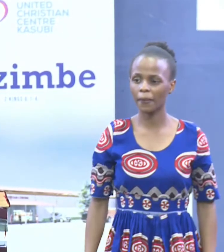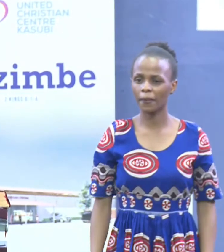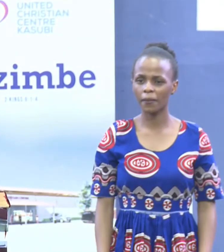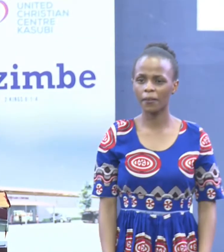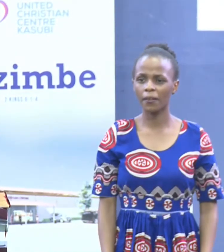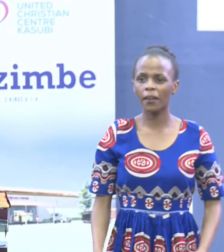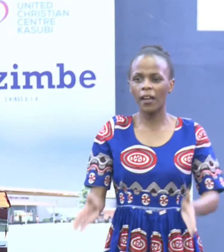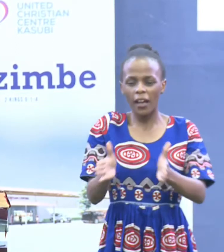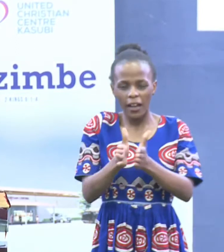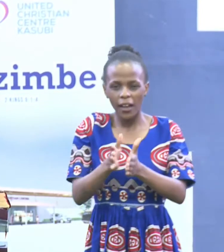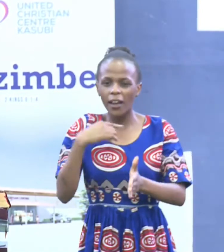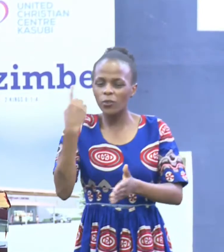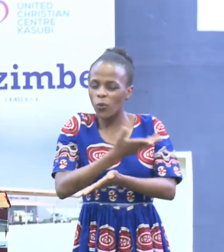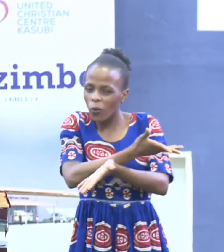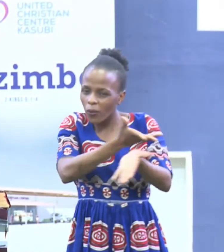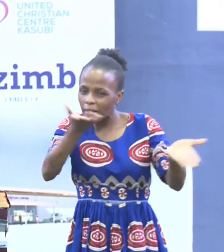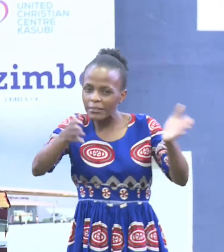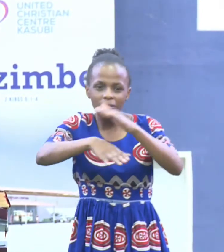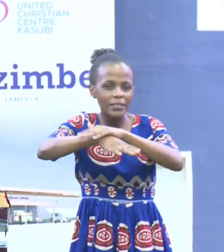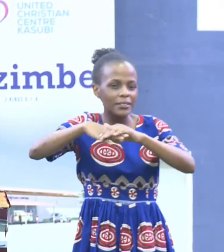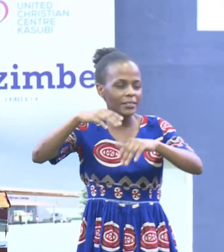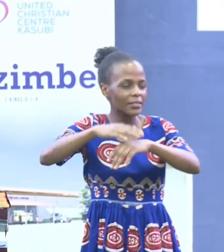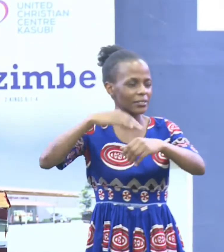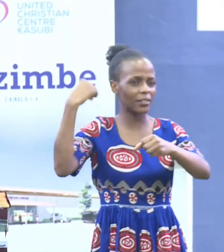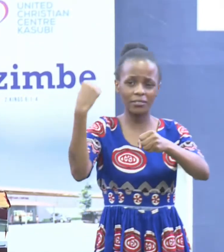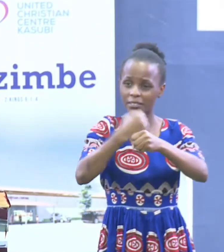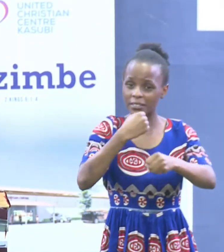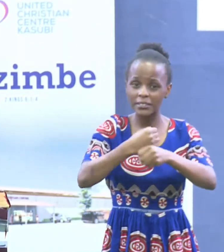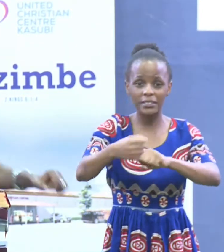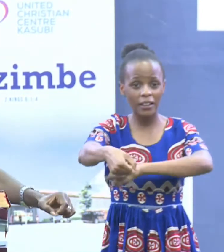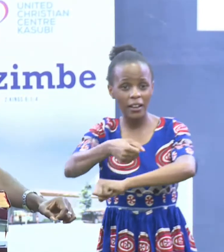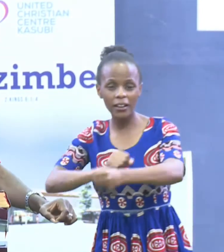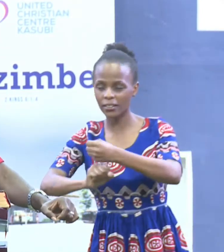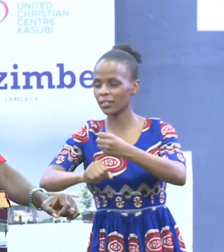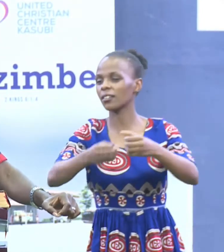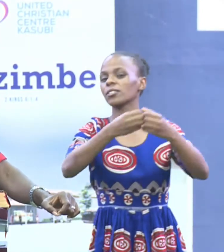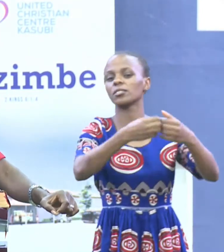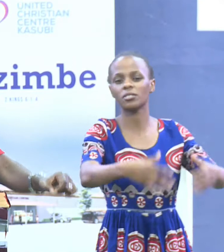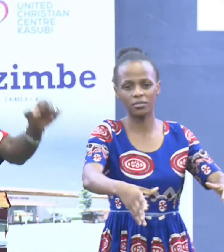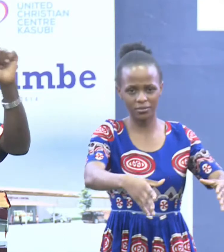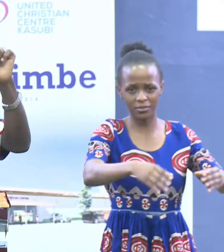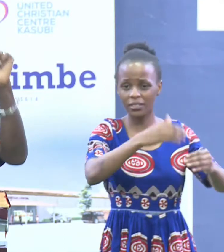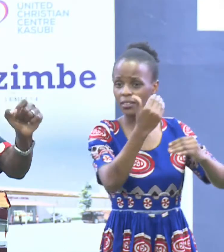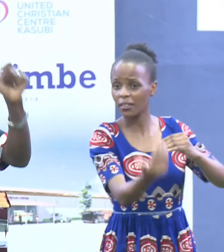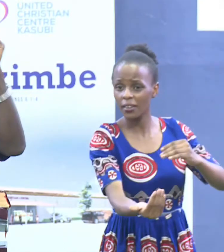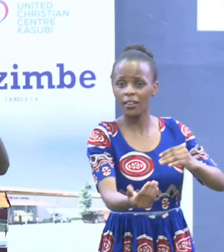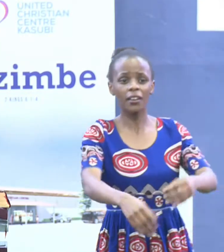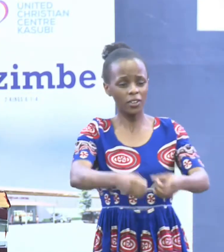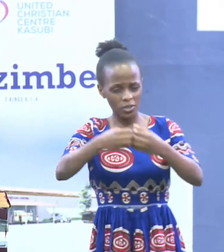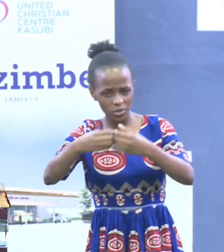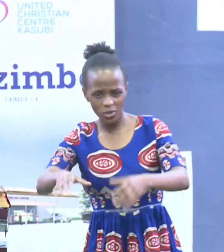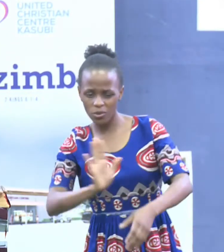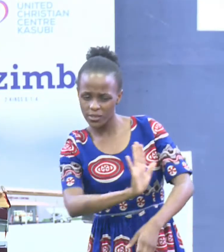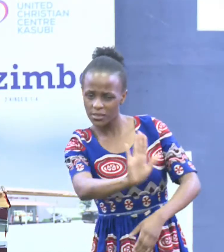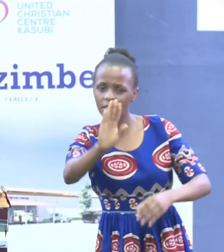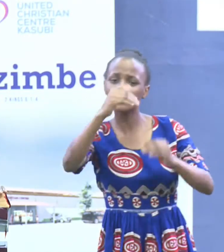And whoever didn't do that act lost out. Yafiro omwana wo